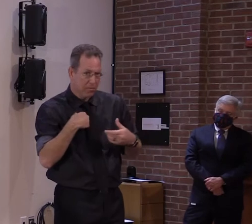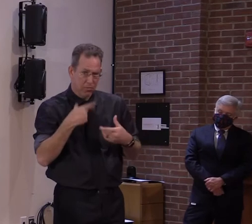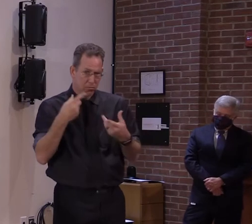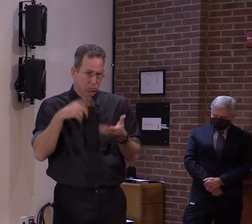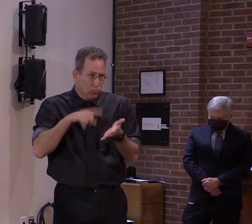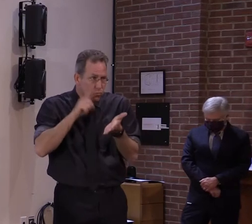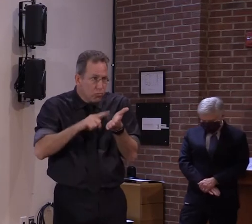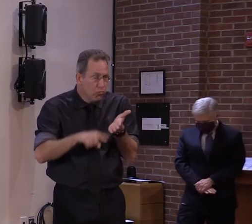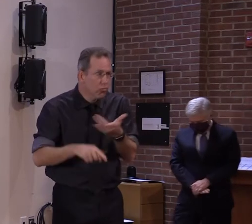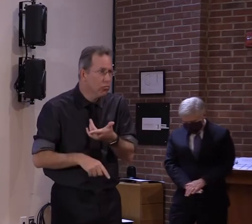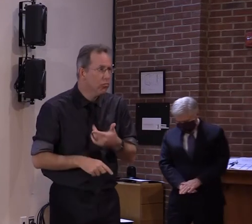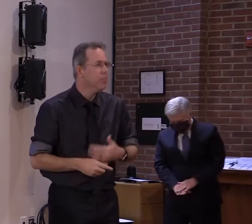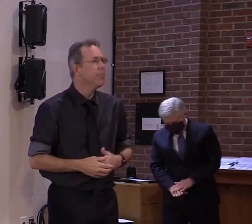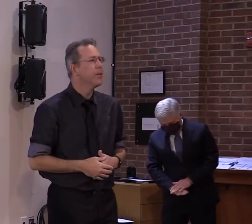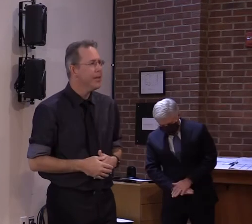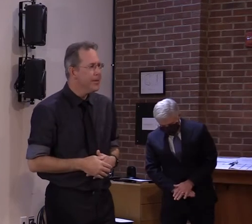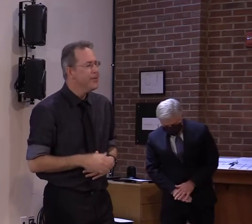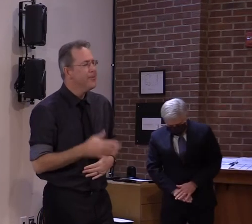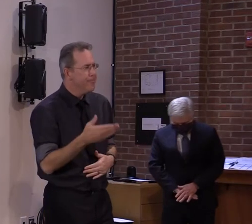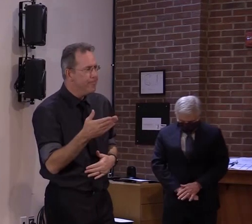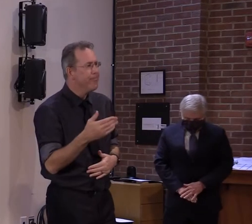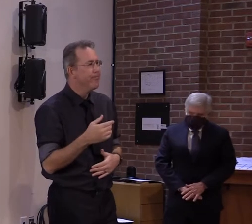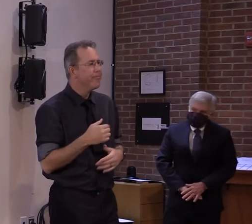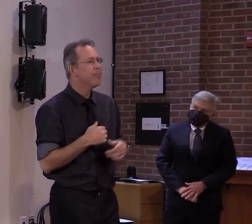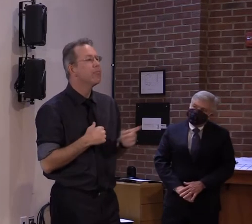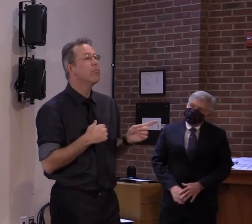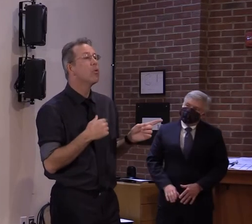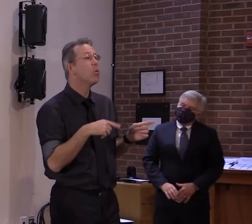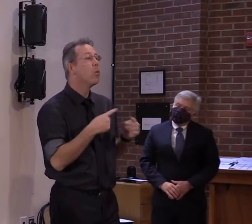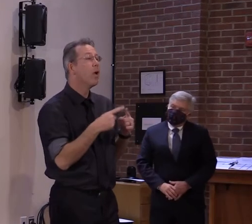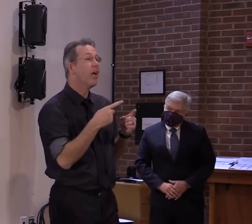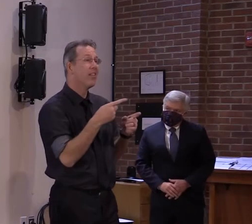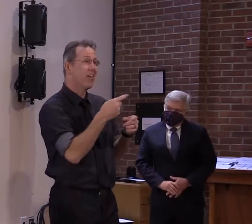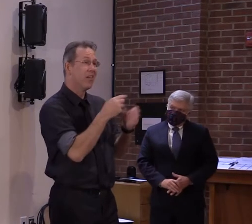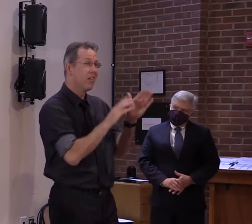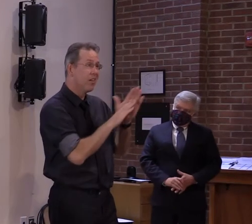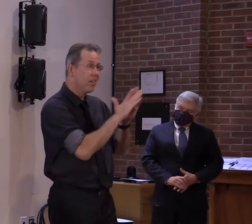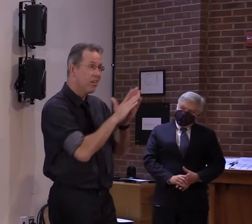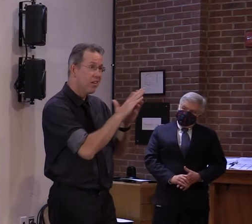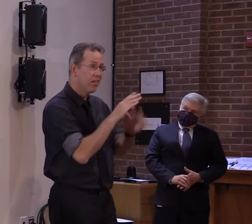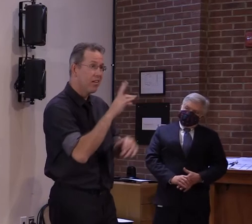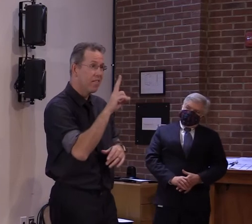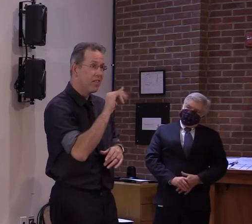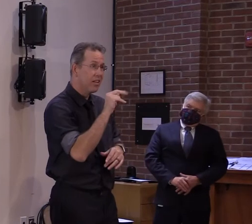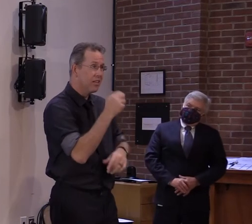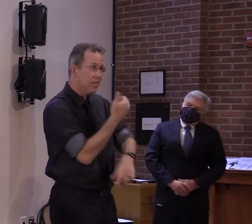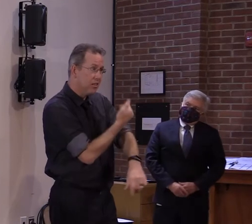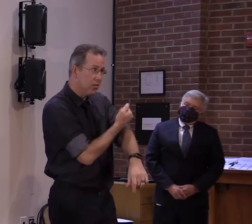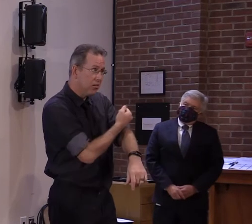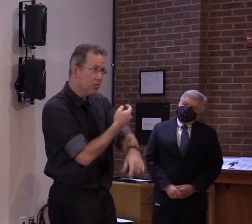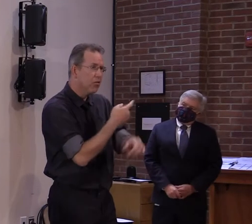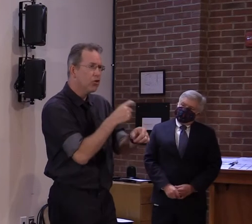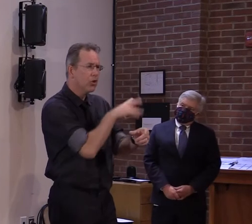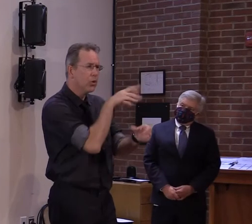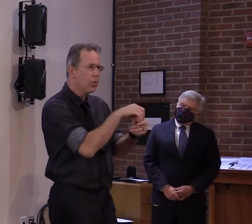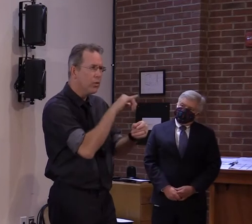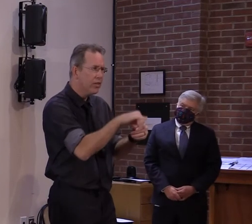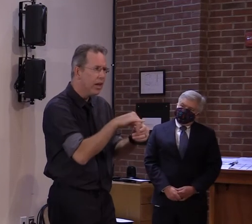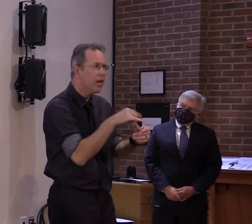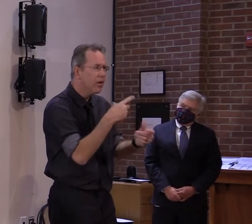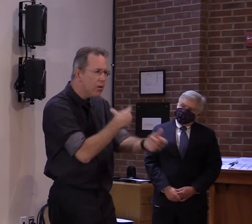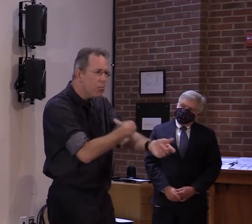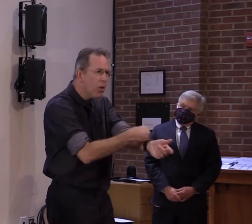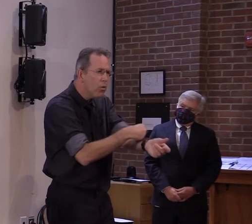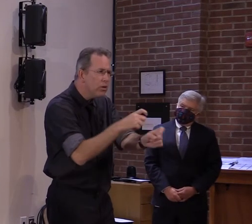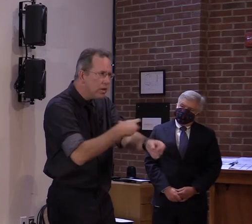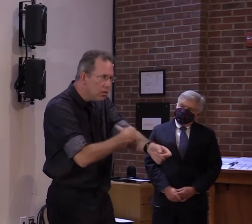response based on having received the vaccine. And they do that by looking at antibody levels. So the answer would